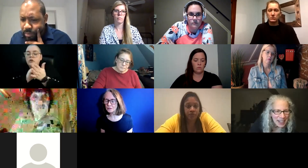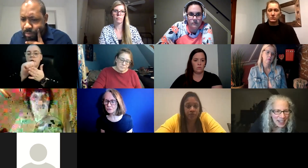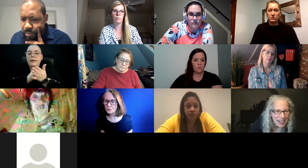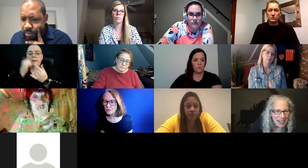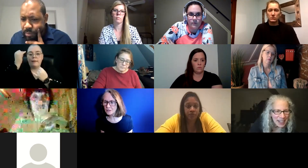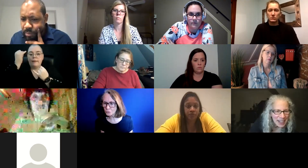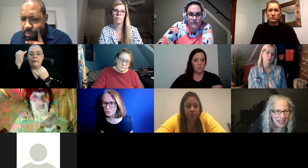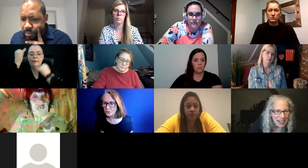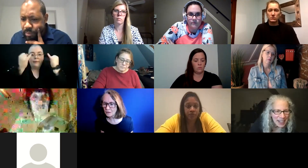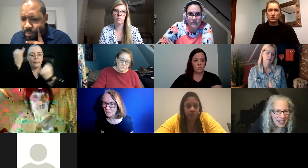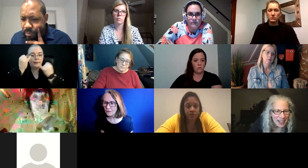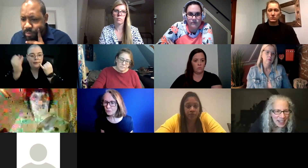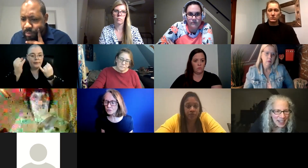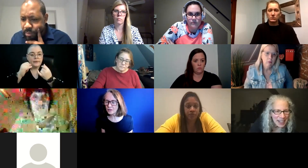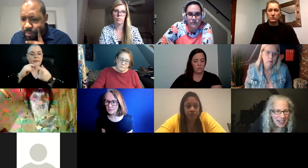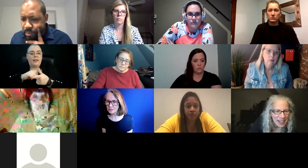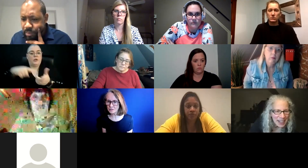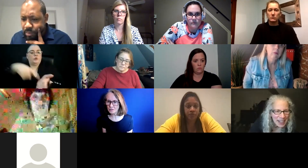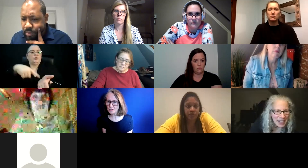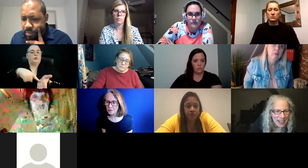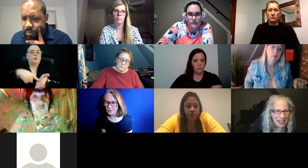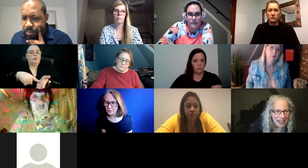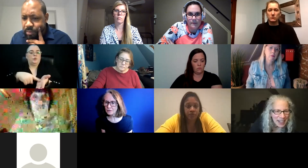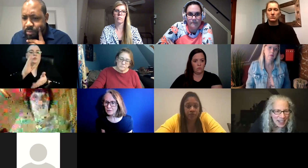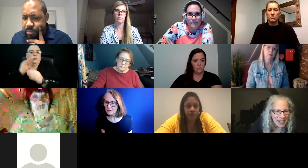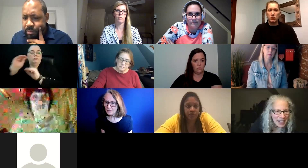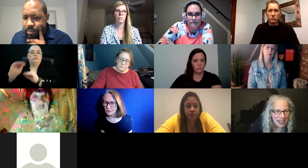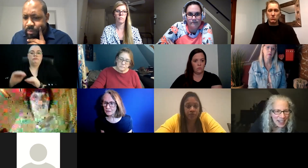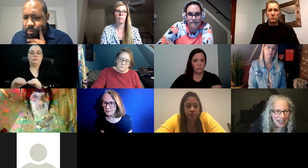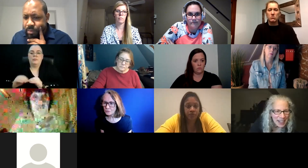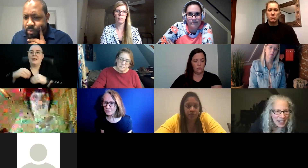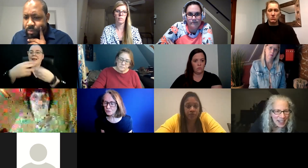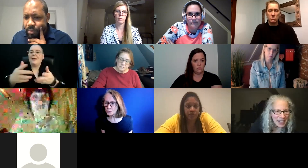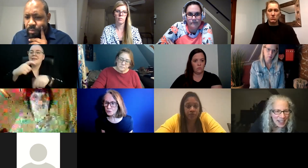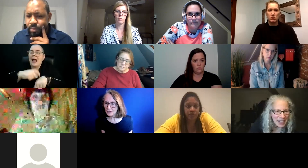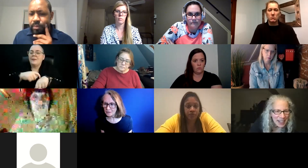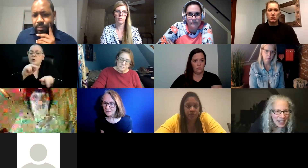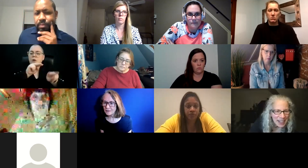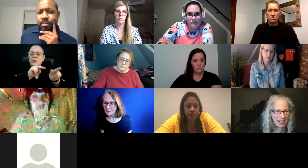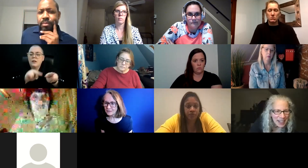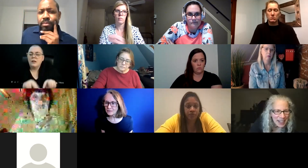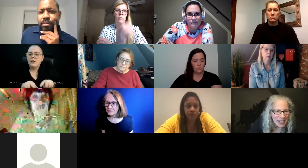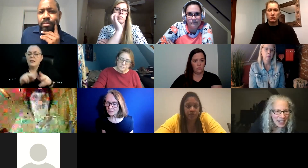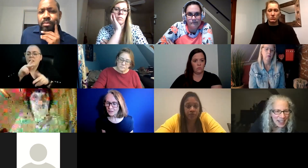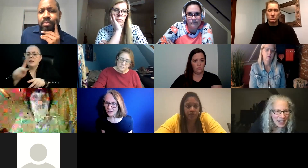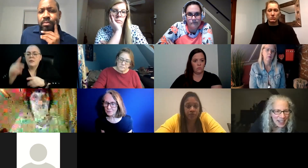during the next week, once you've had a chance to think about. And so we'll give you a due date and you'll have time to read